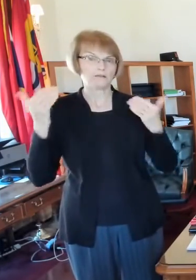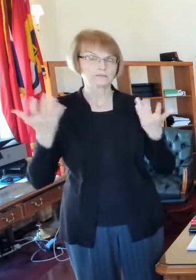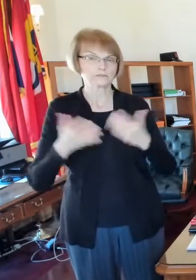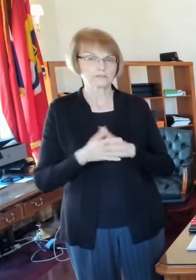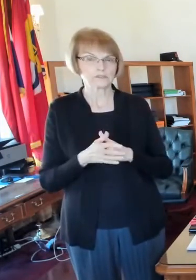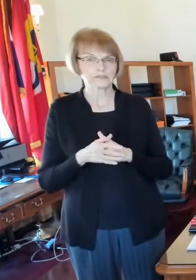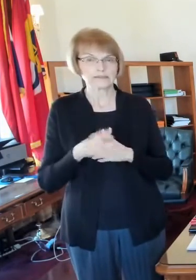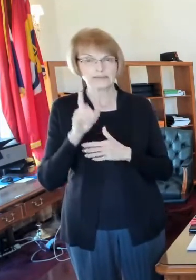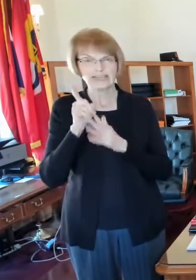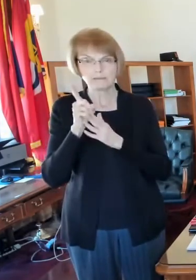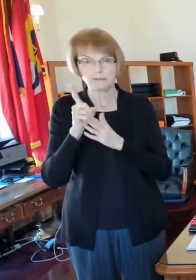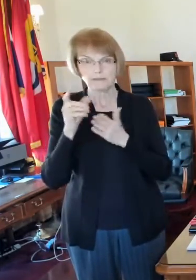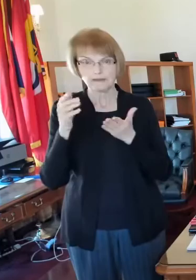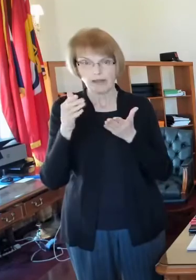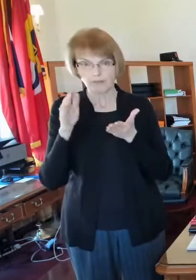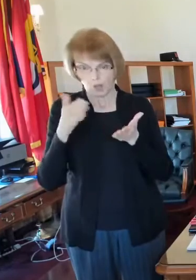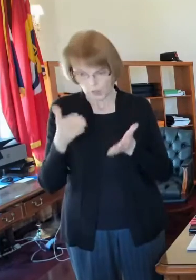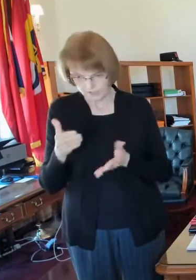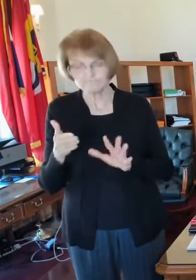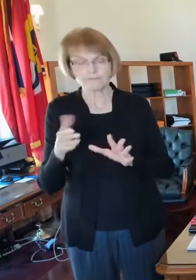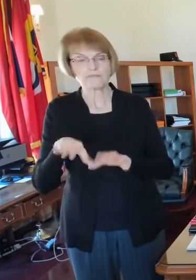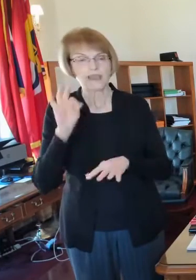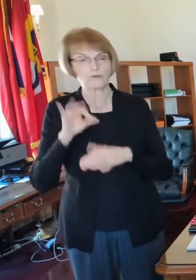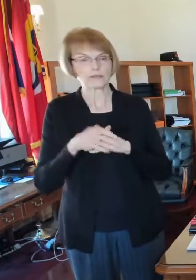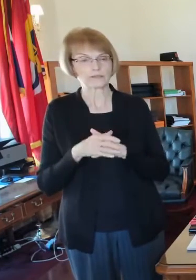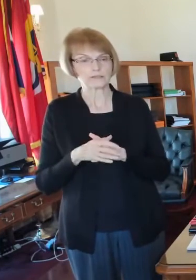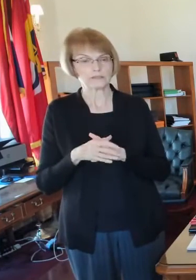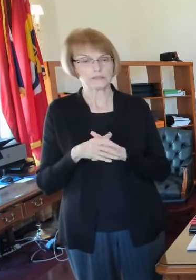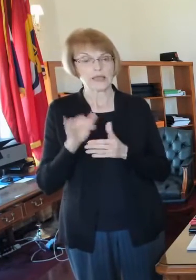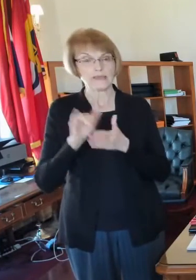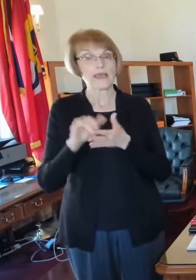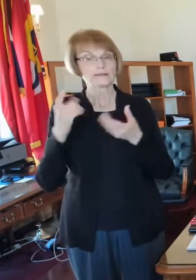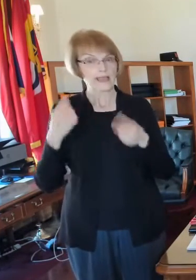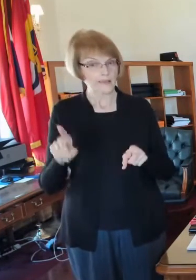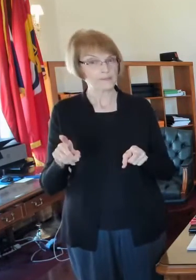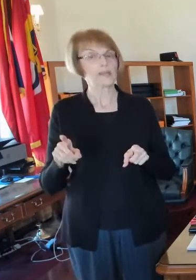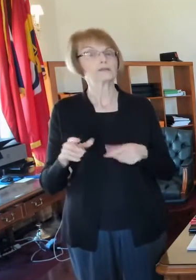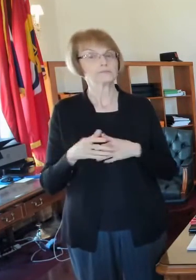give me 1 minute. Here it is. So it is happening,